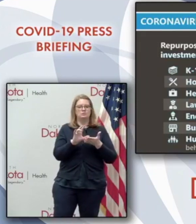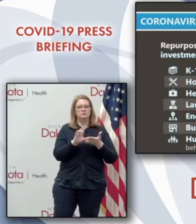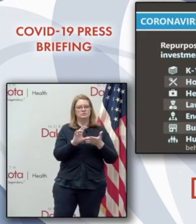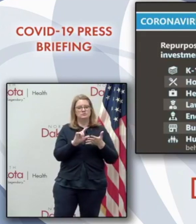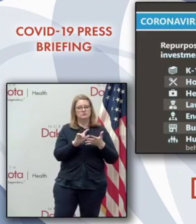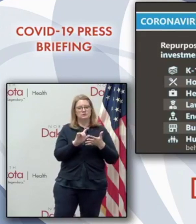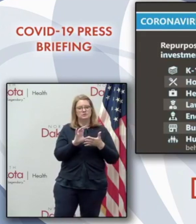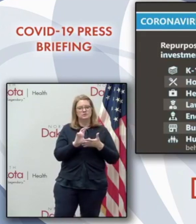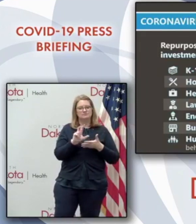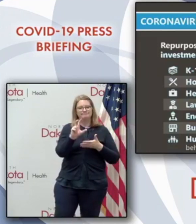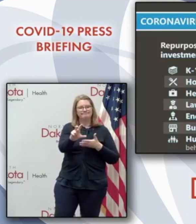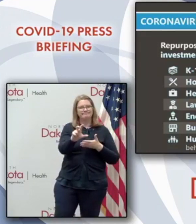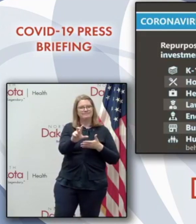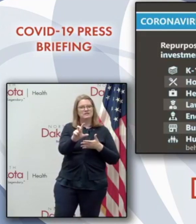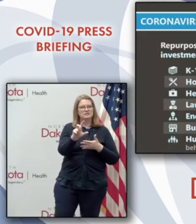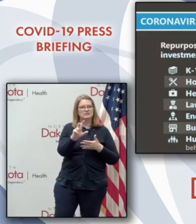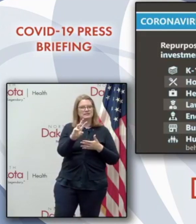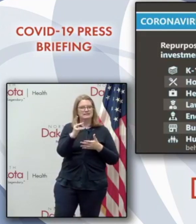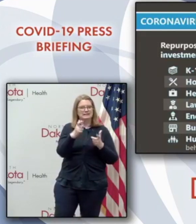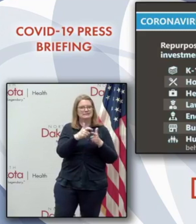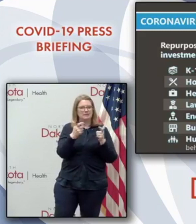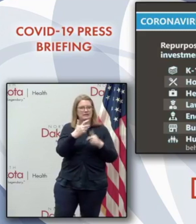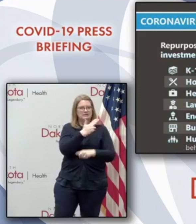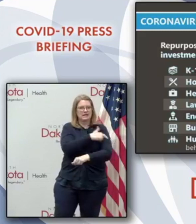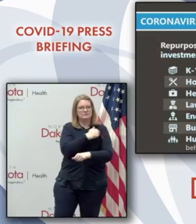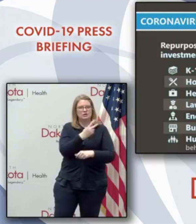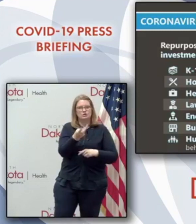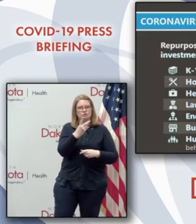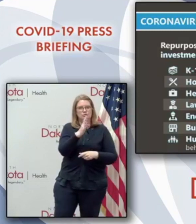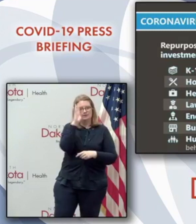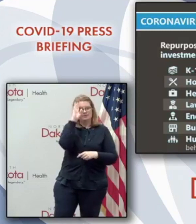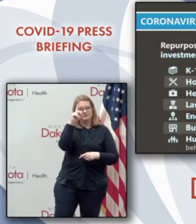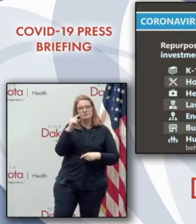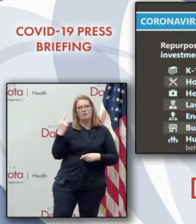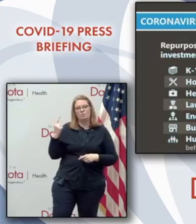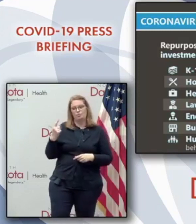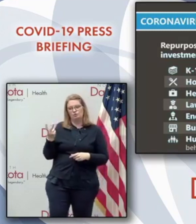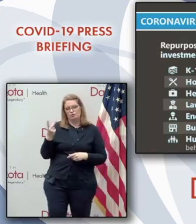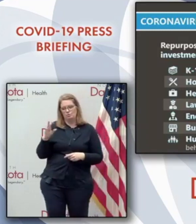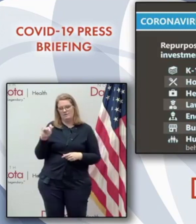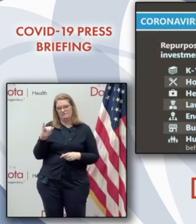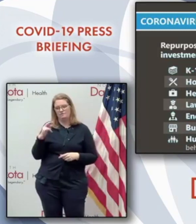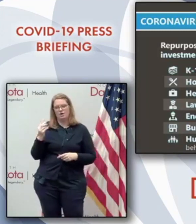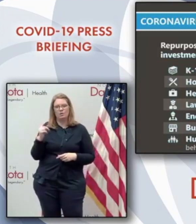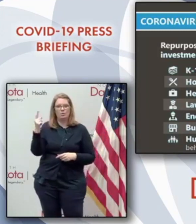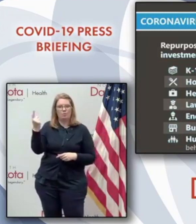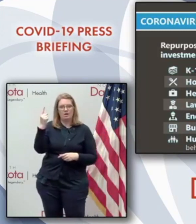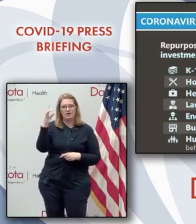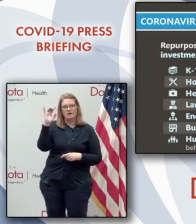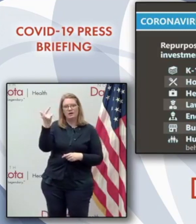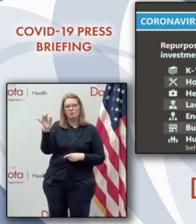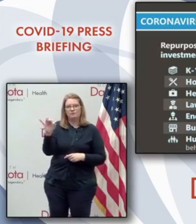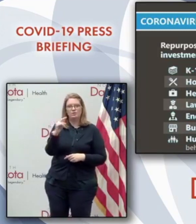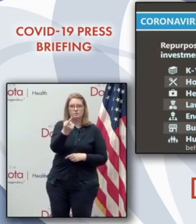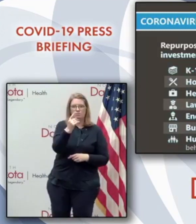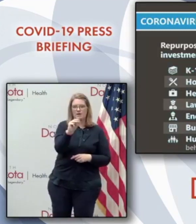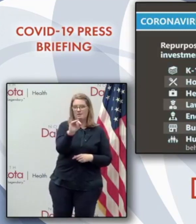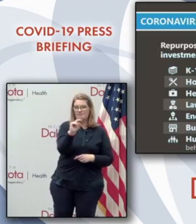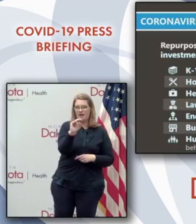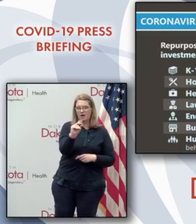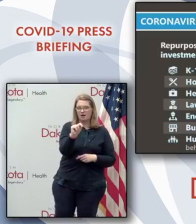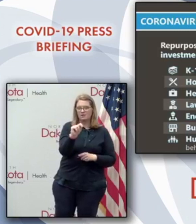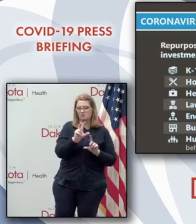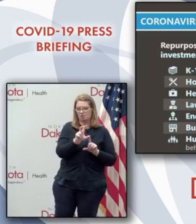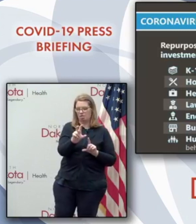large referral hospitals, 2 in Bismarck, 2 in Fargo, 1 in Grand Forks and Minot. These hospitals will continue to